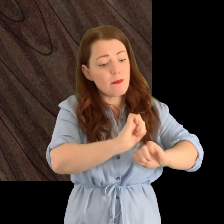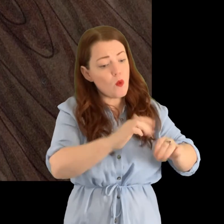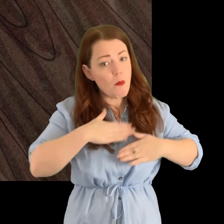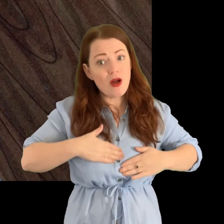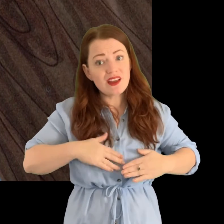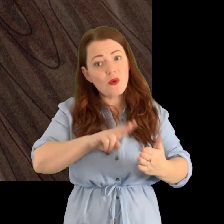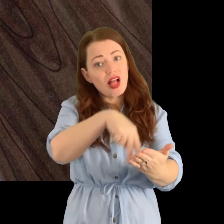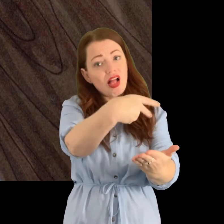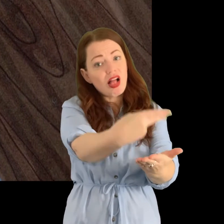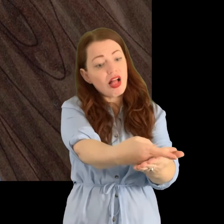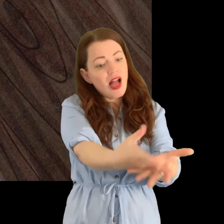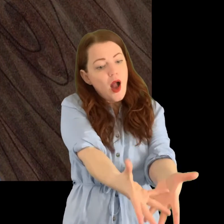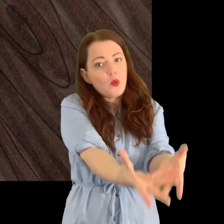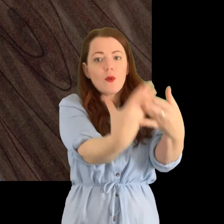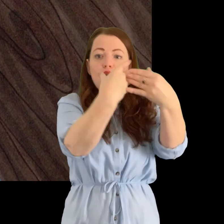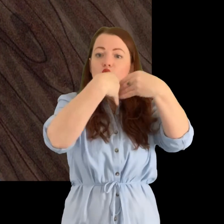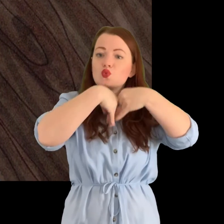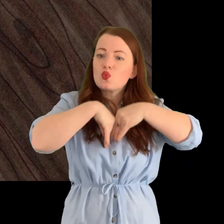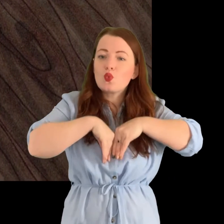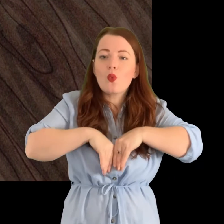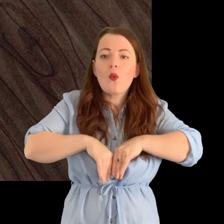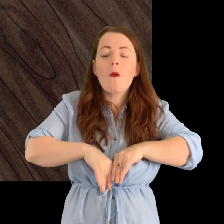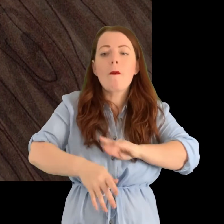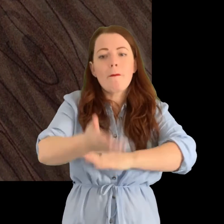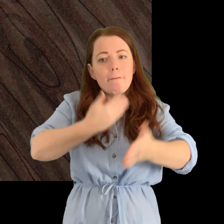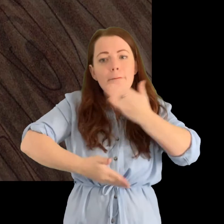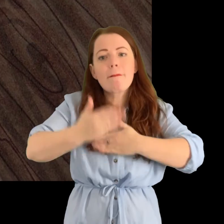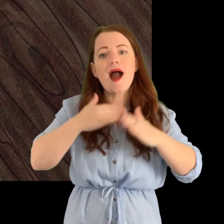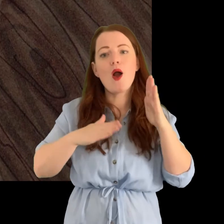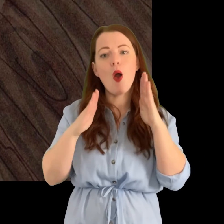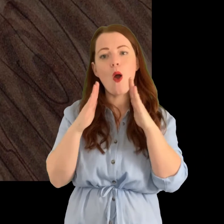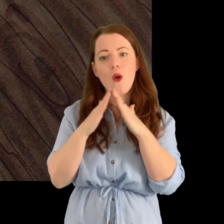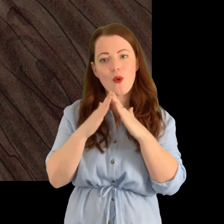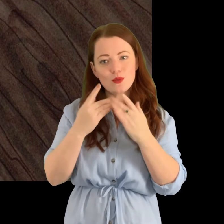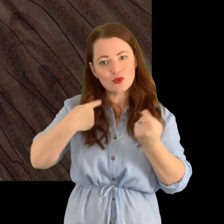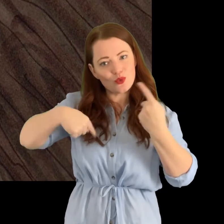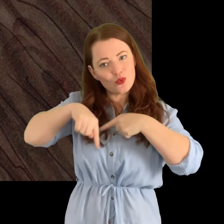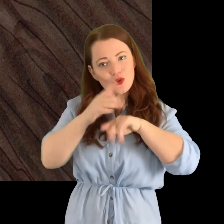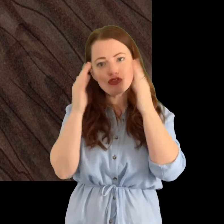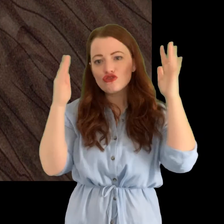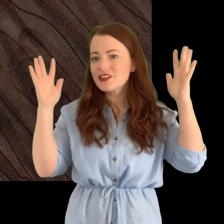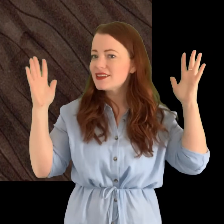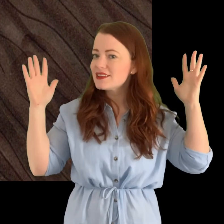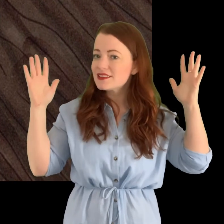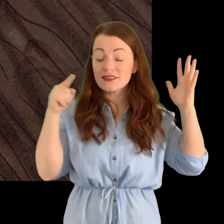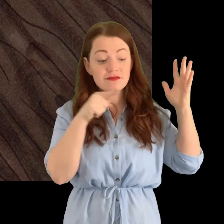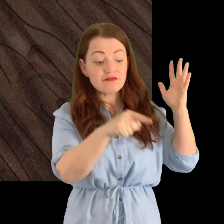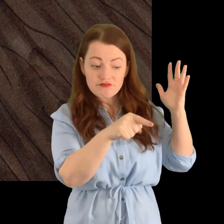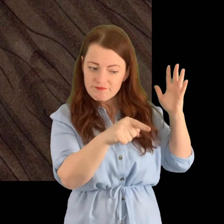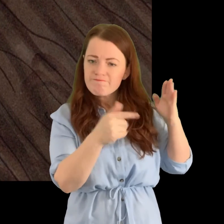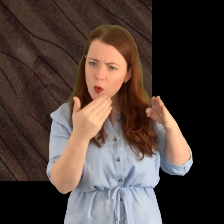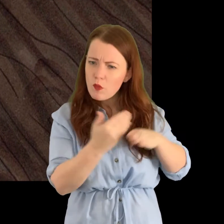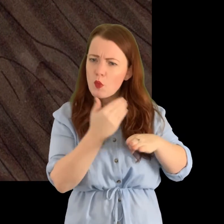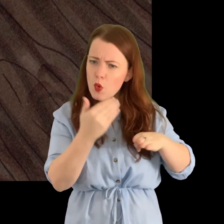will lie upon the forest floor and be consumed and come back home to we.